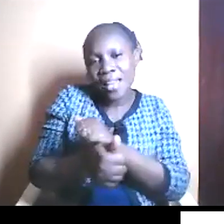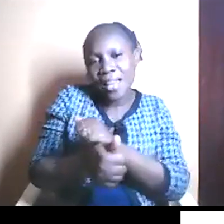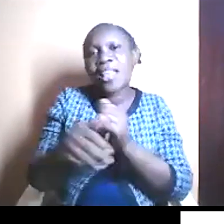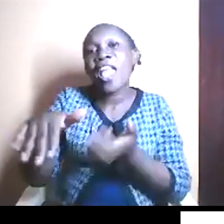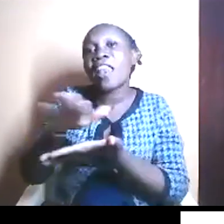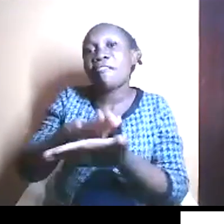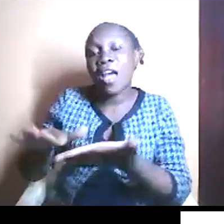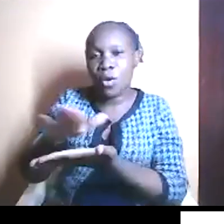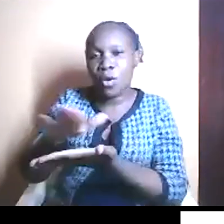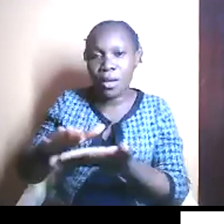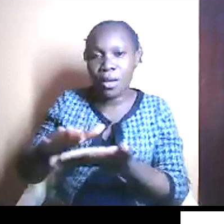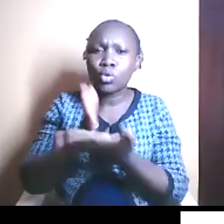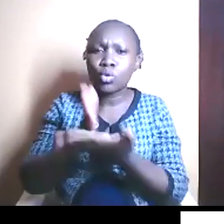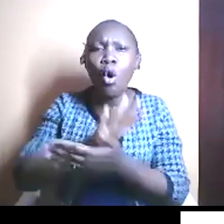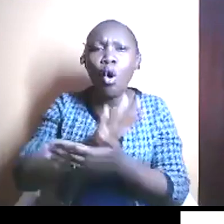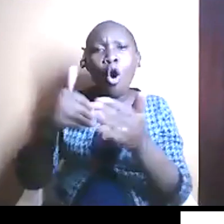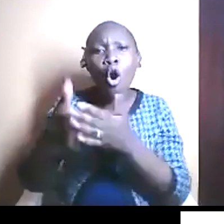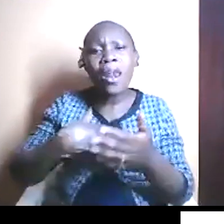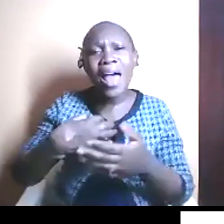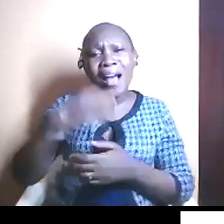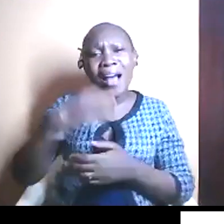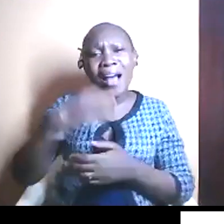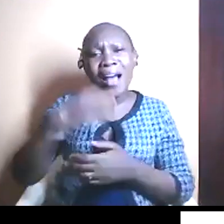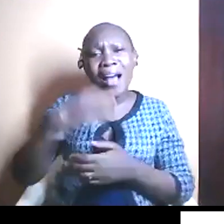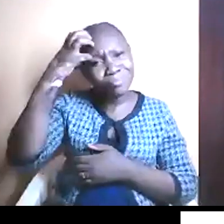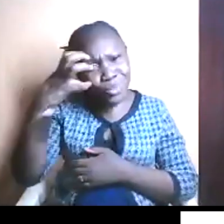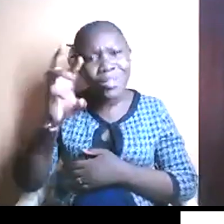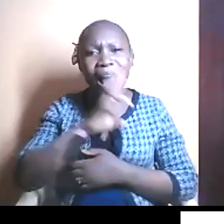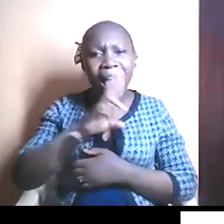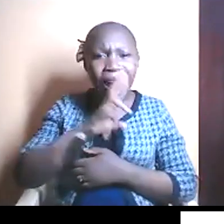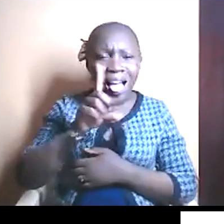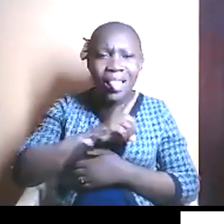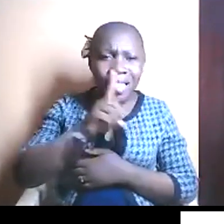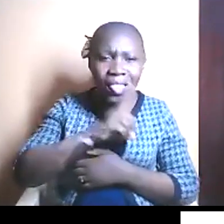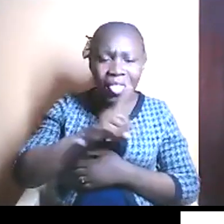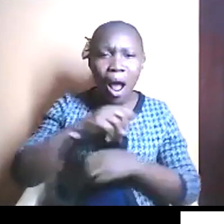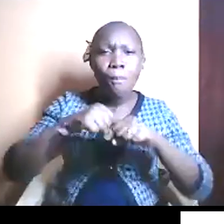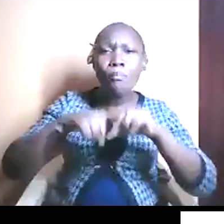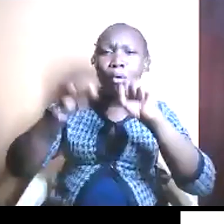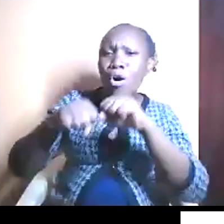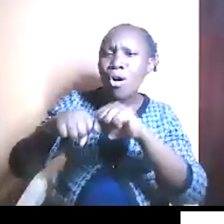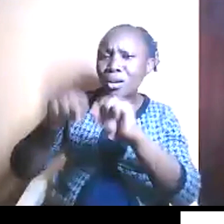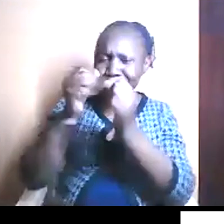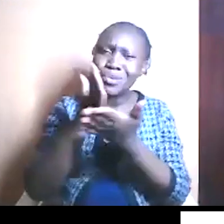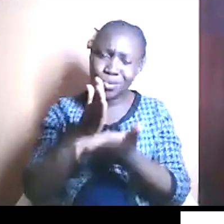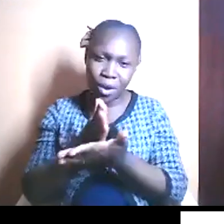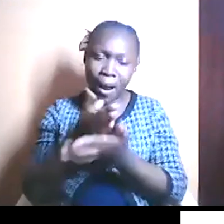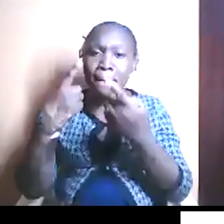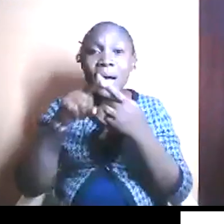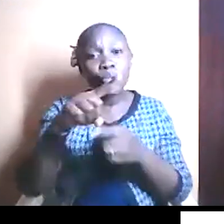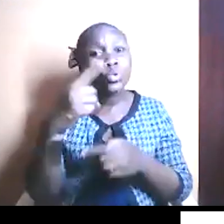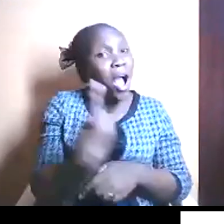had brutal bosses, poisonous people, soul crushing cultures. And so you're not